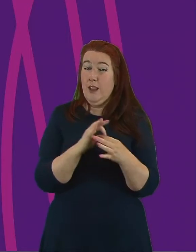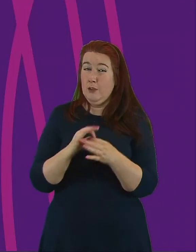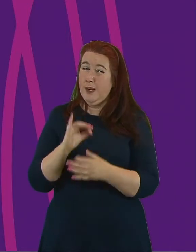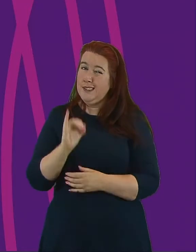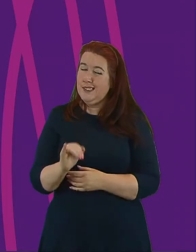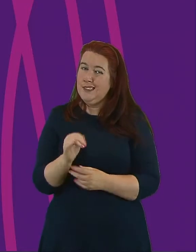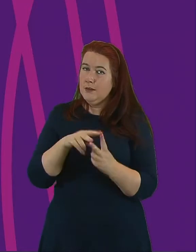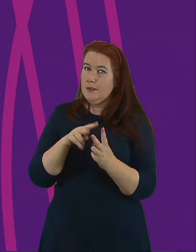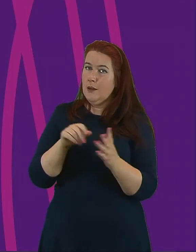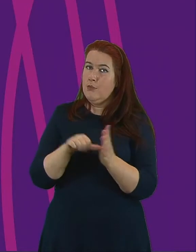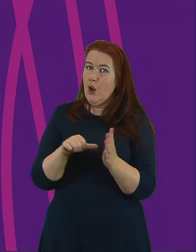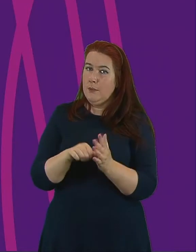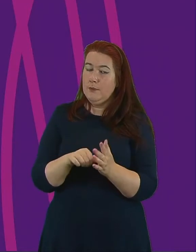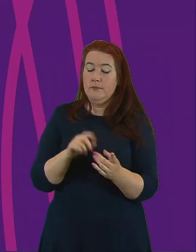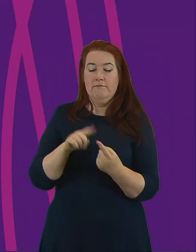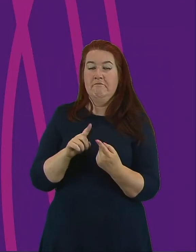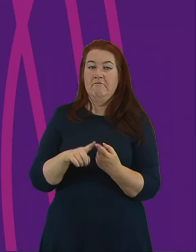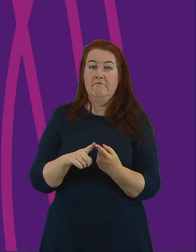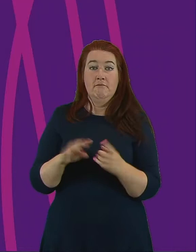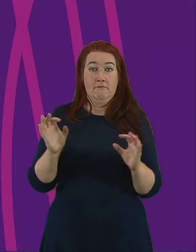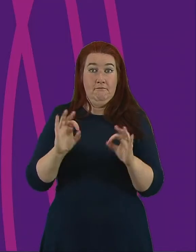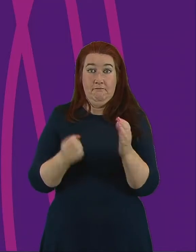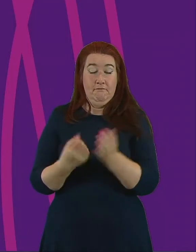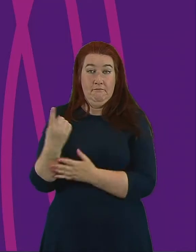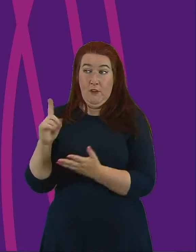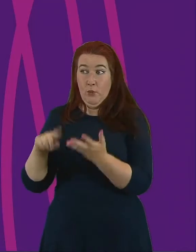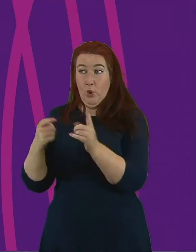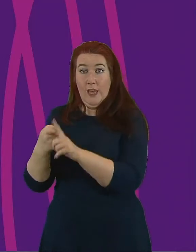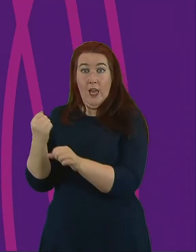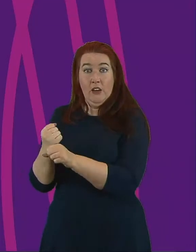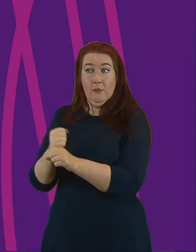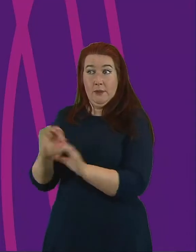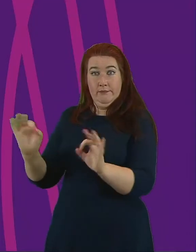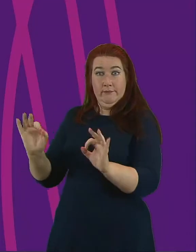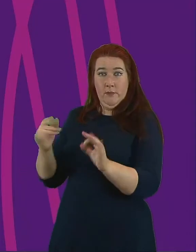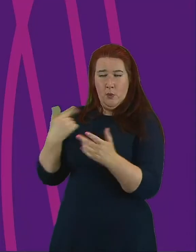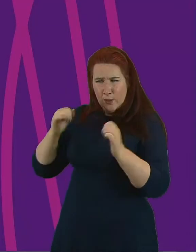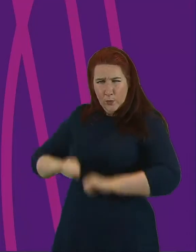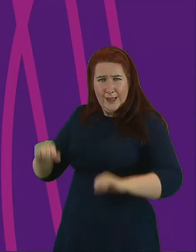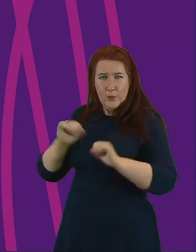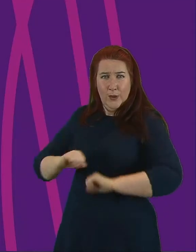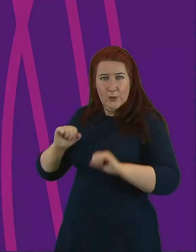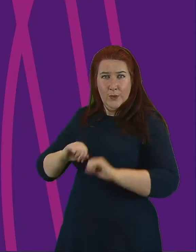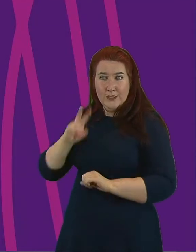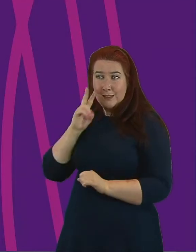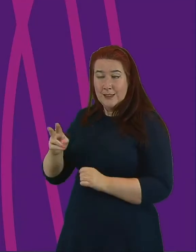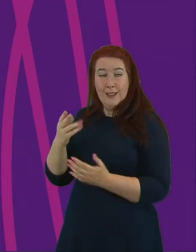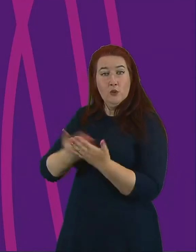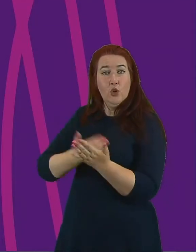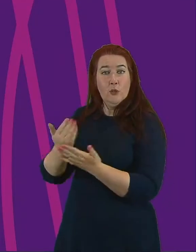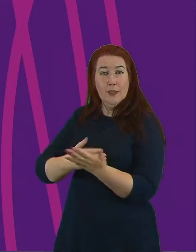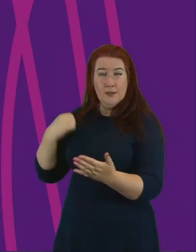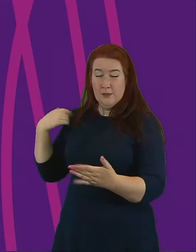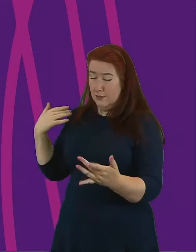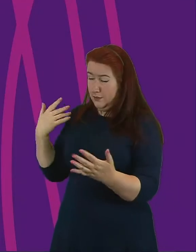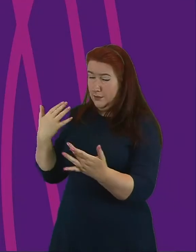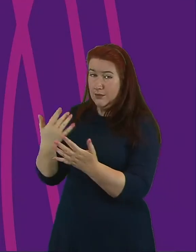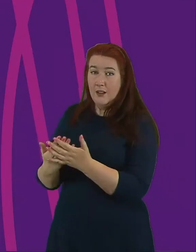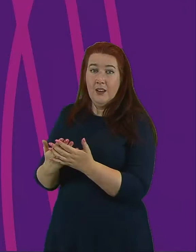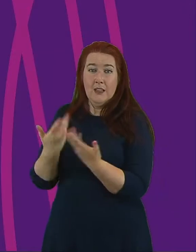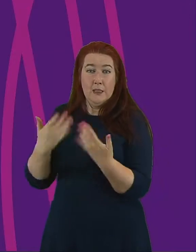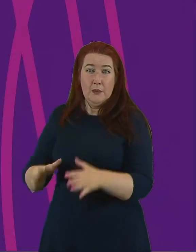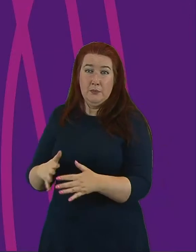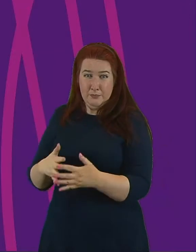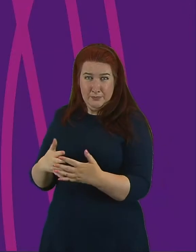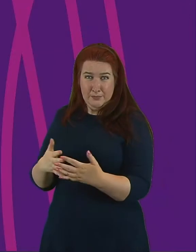with that. One is that nothing has come from the UK government. We have been waiting to see this document for months. It has had a gestation period much longer